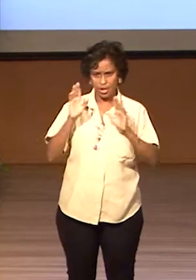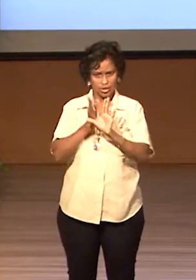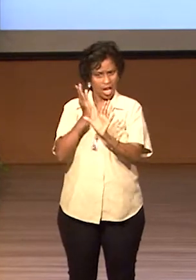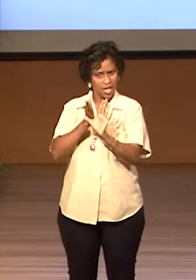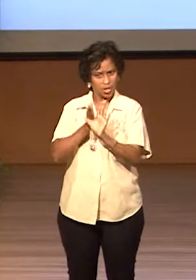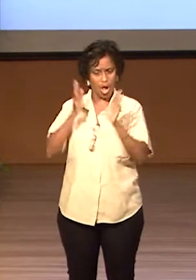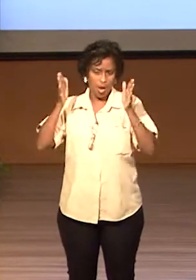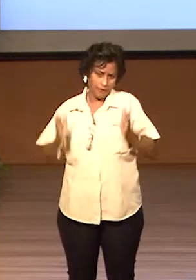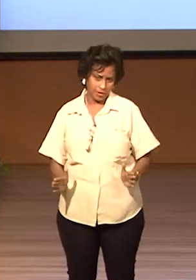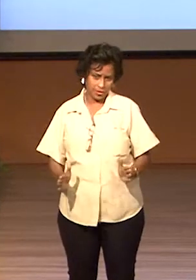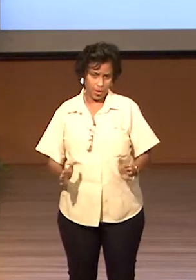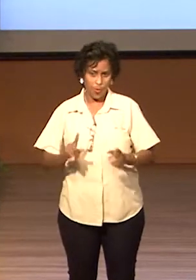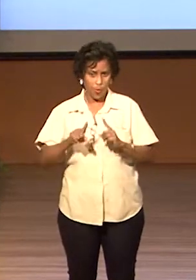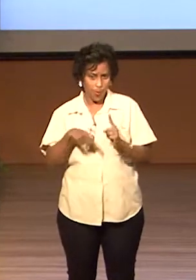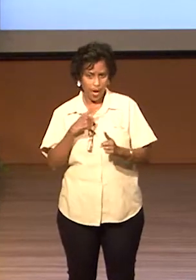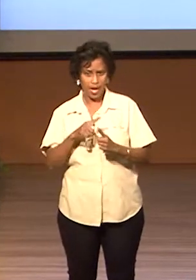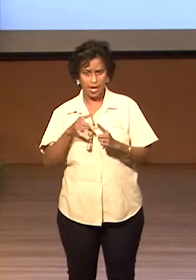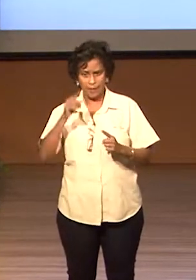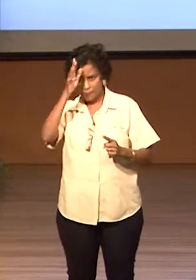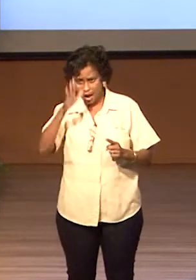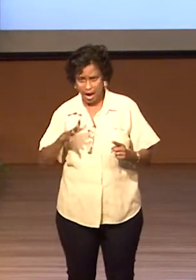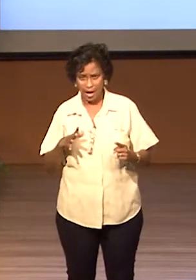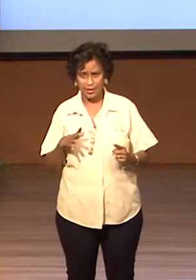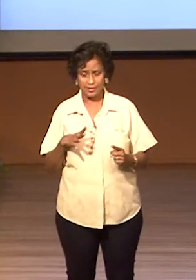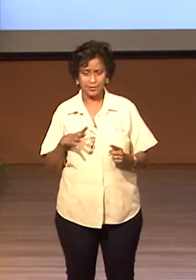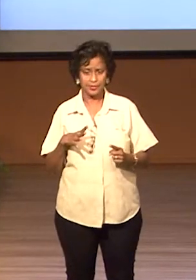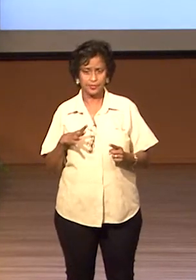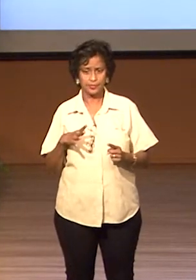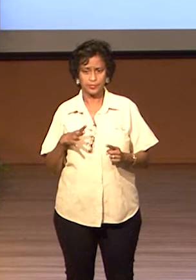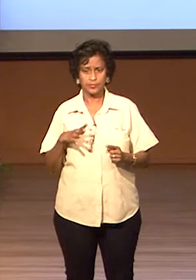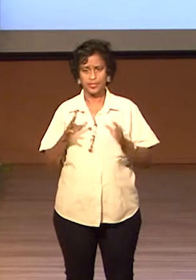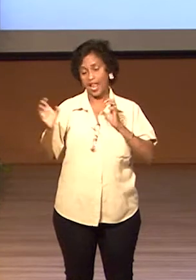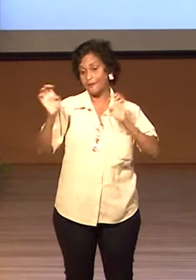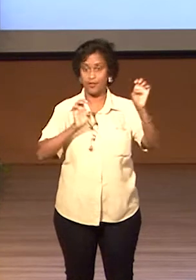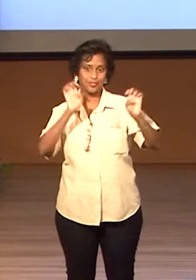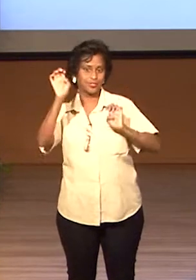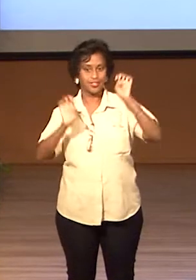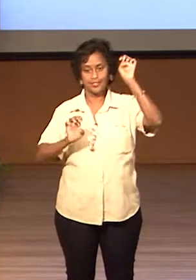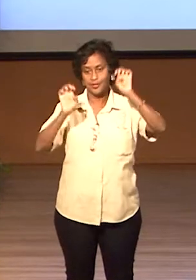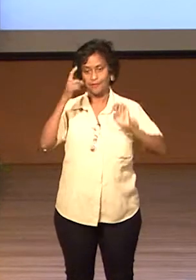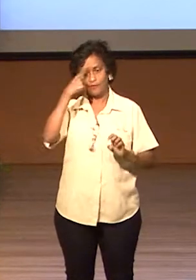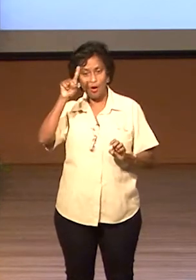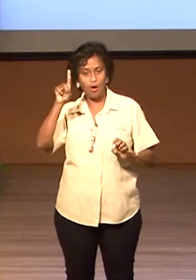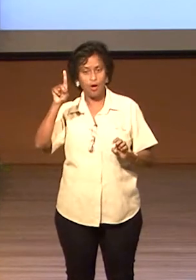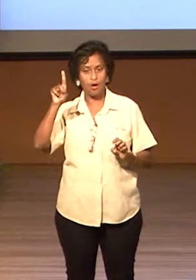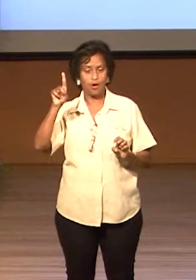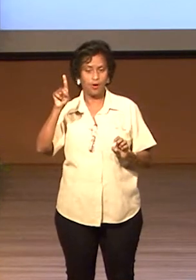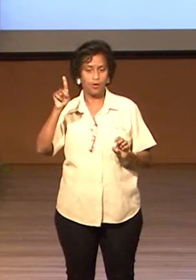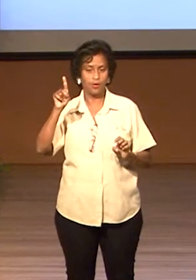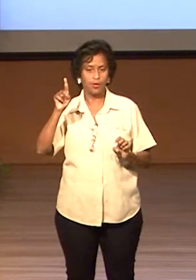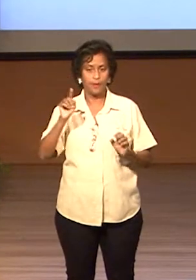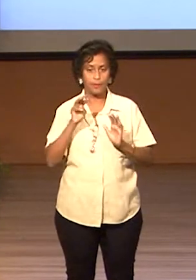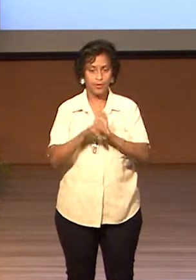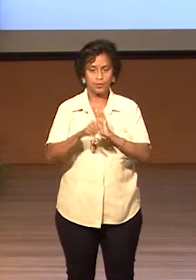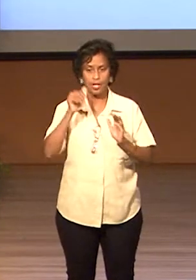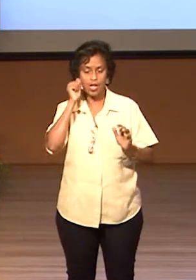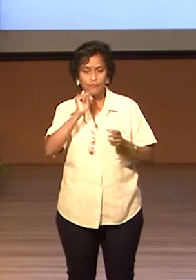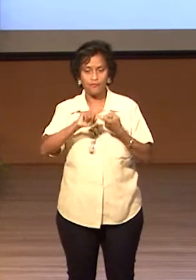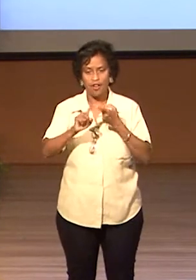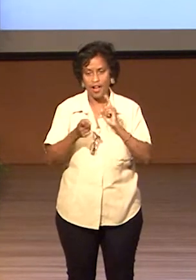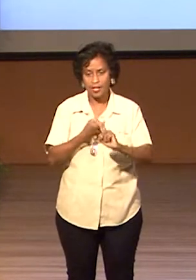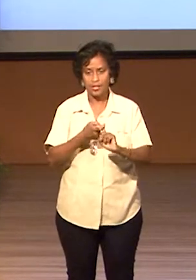completed while he was undergoing mental evaluation because of the crime, described him as being